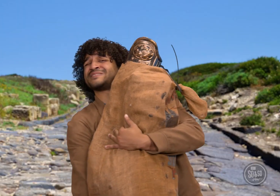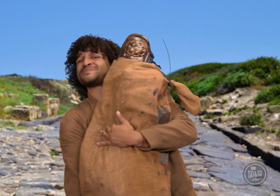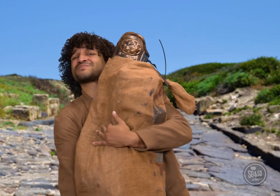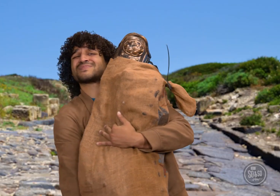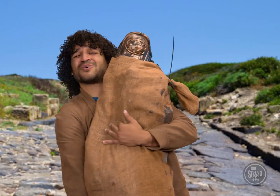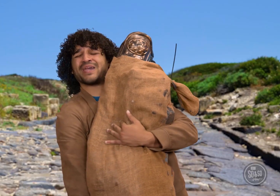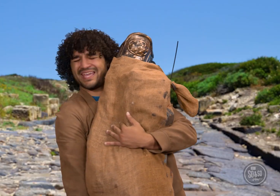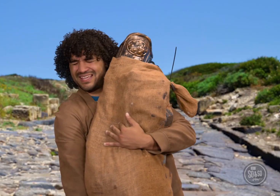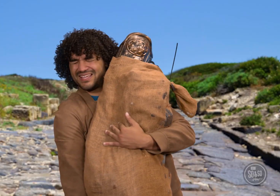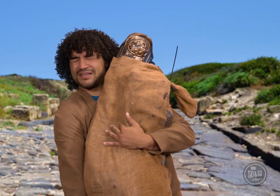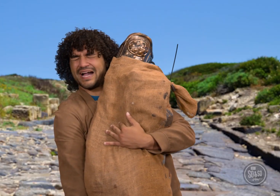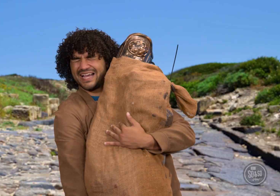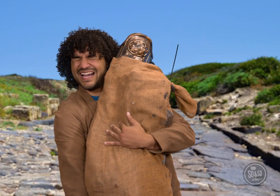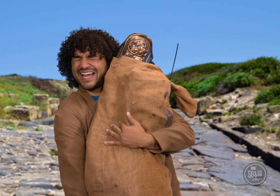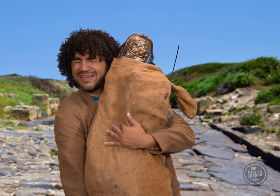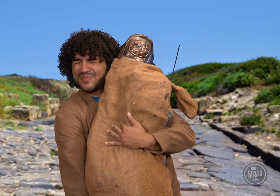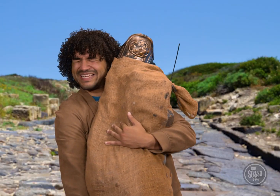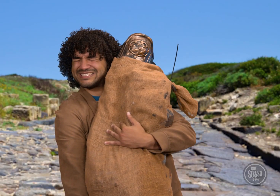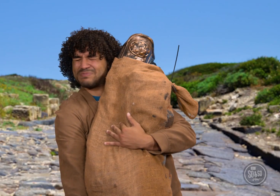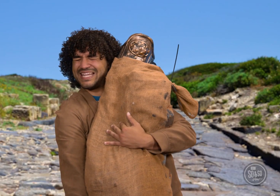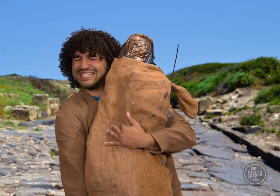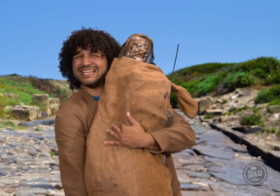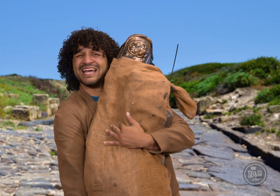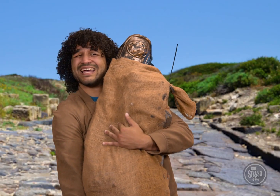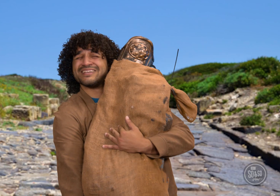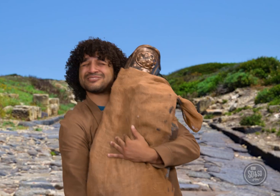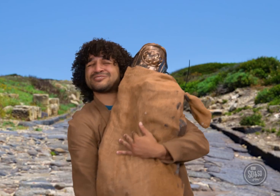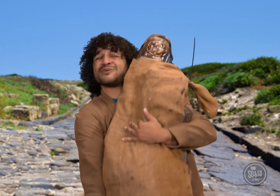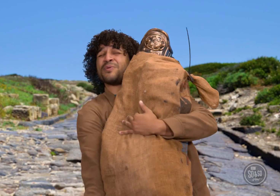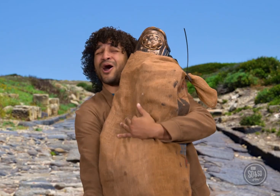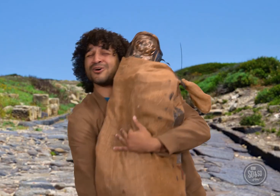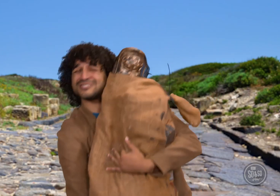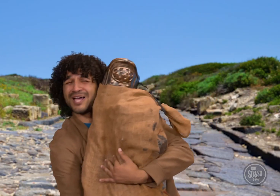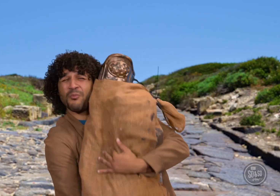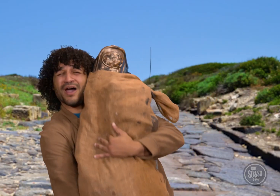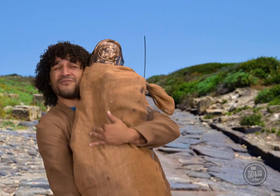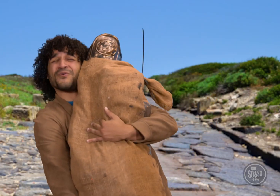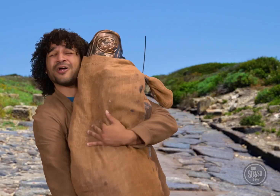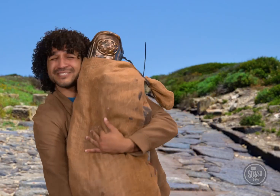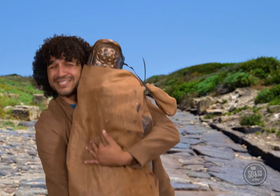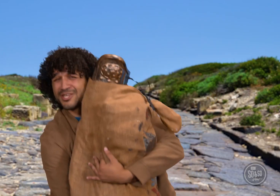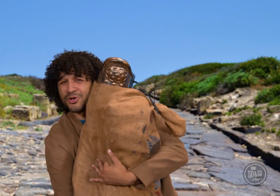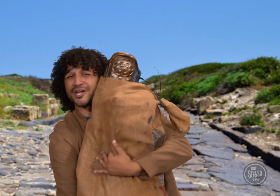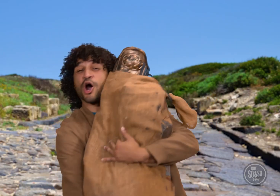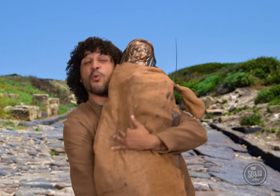action okay i b m suppose someone forces you to go